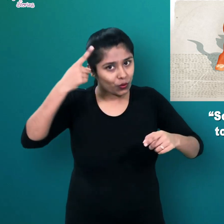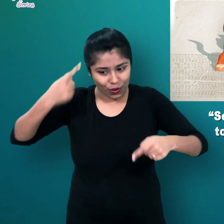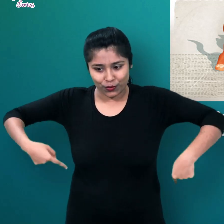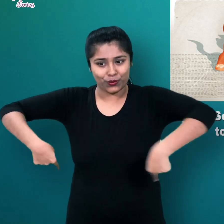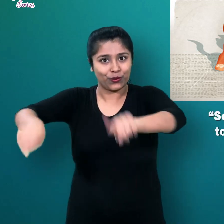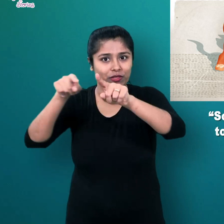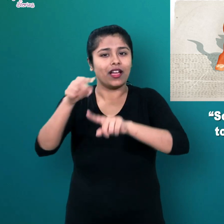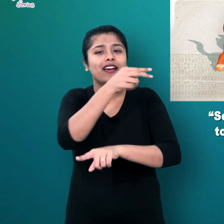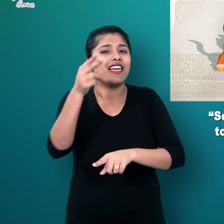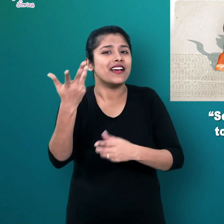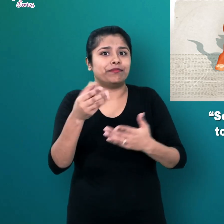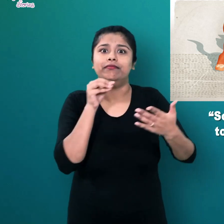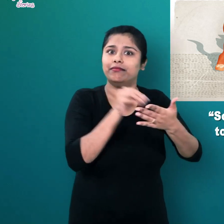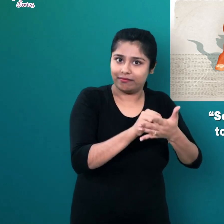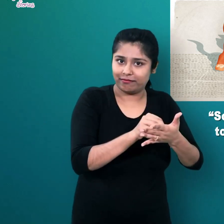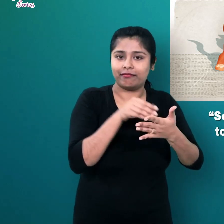or the name of their street.